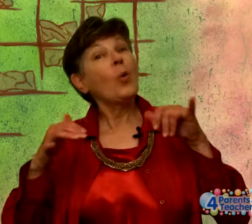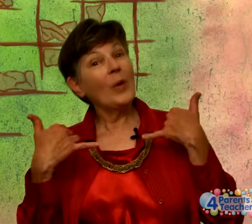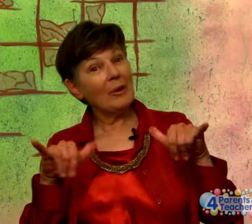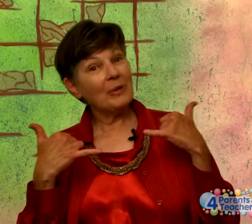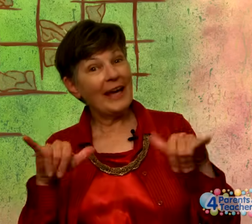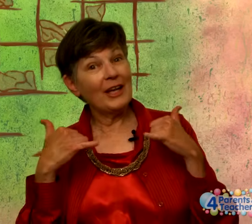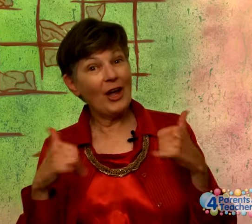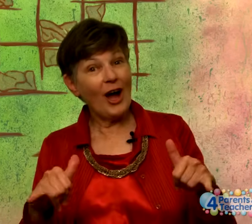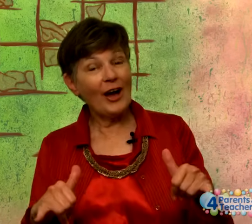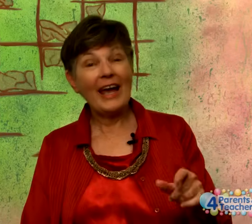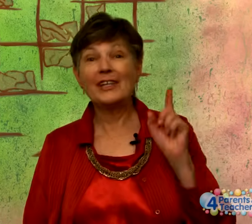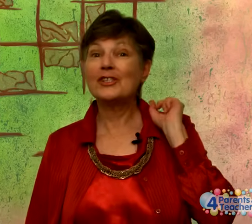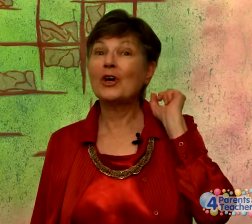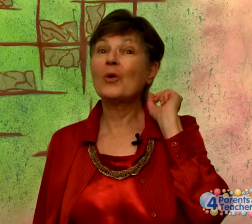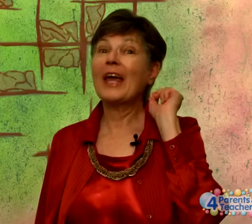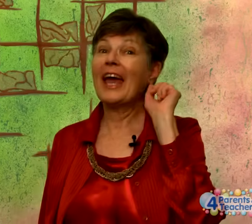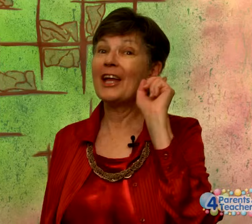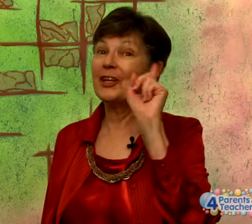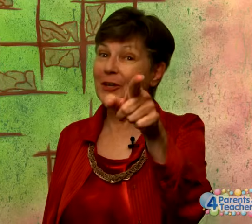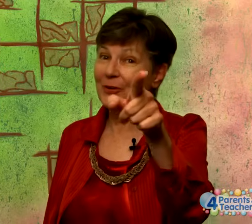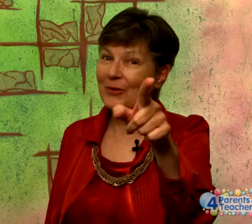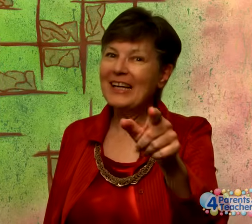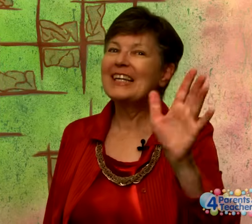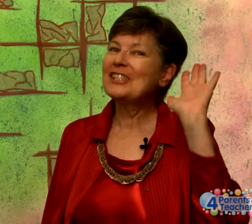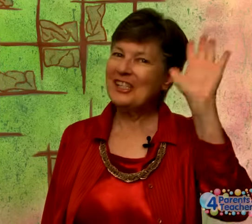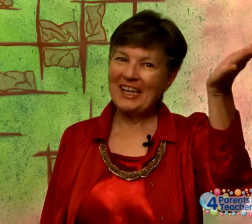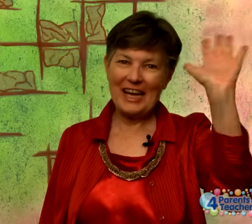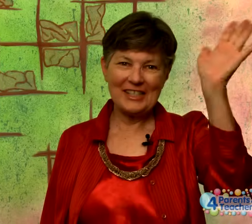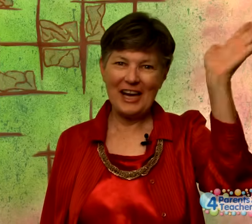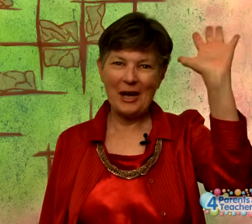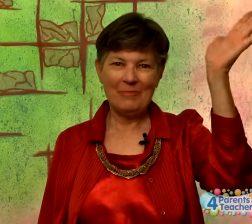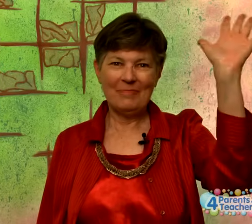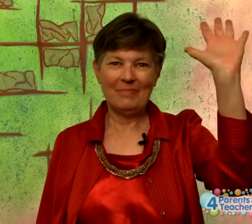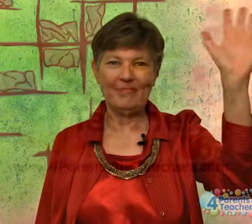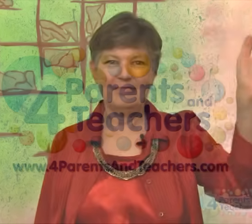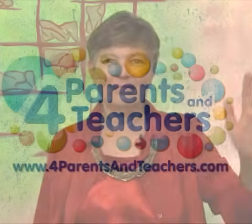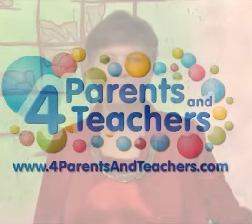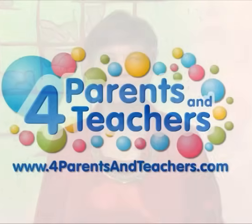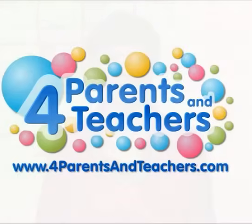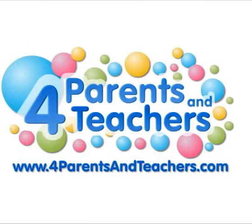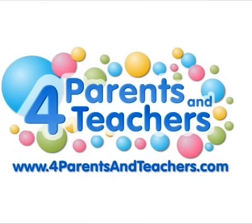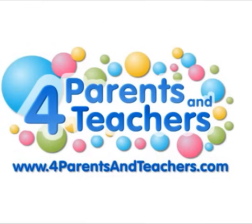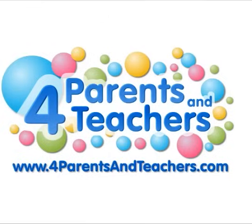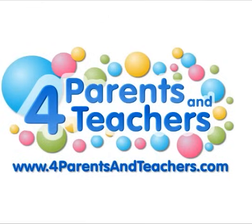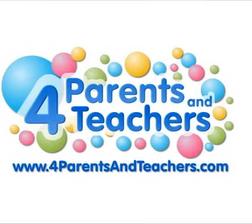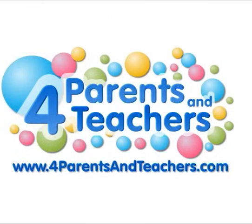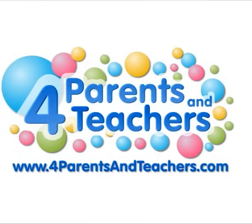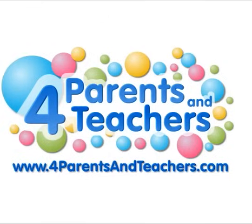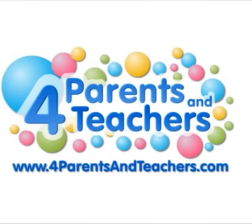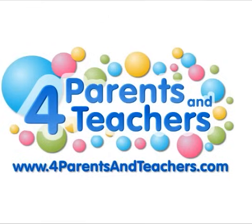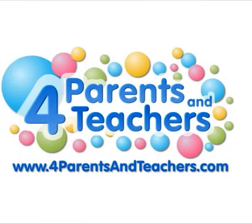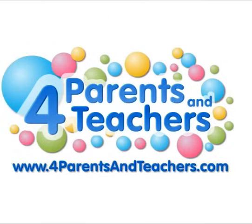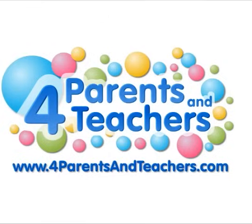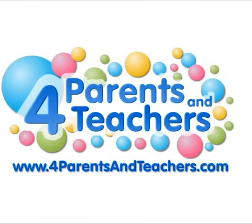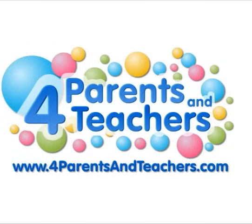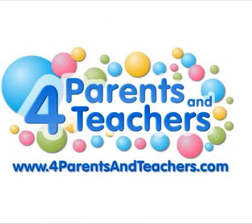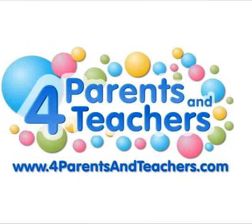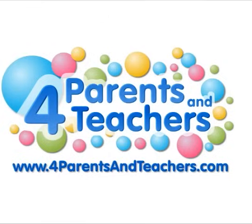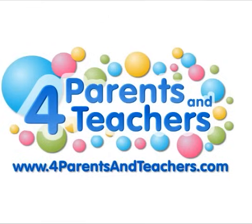We play along and so can you. See you next time. Play, play, play, play along. Come on and play along.